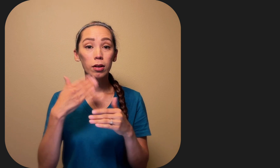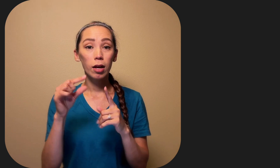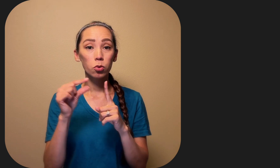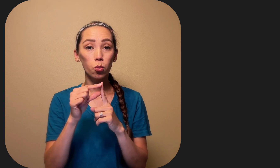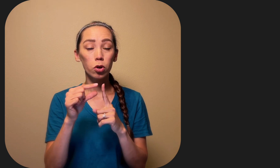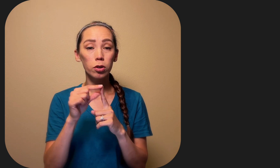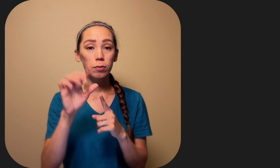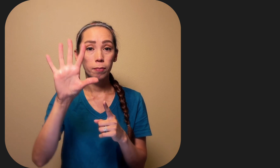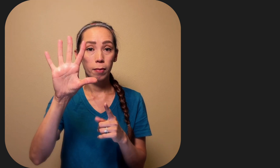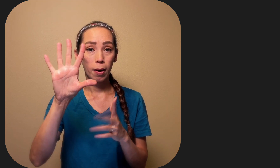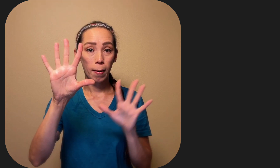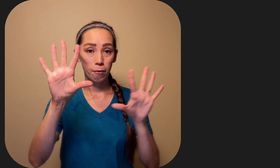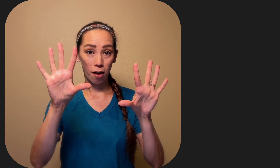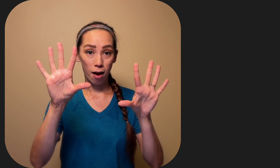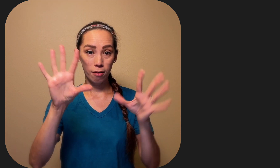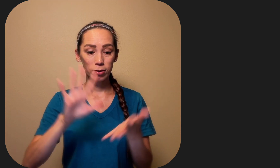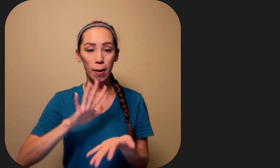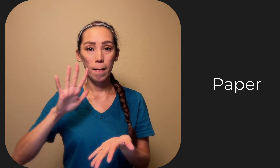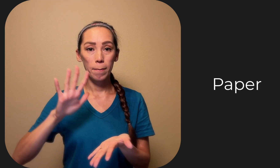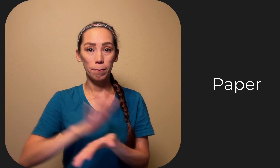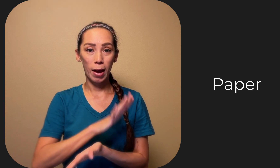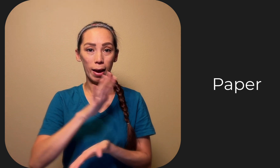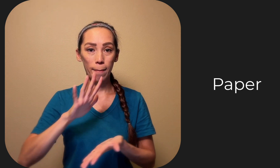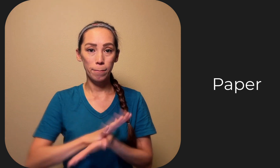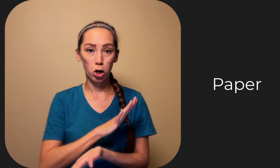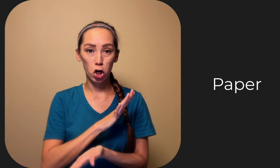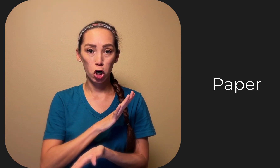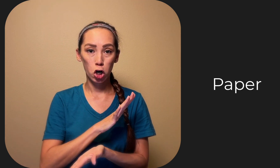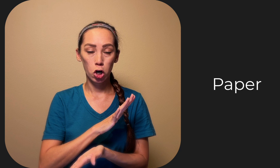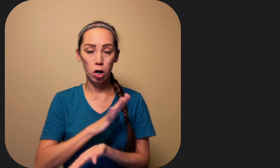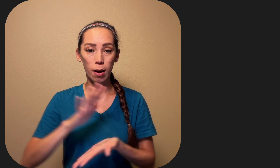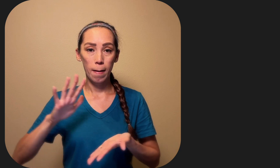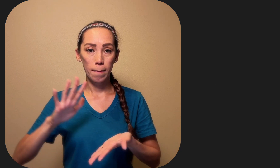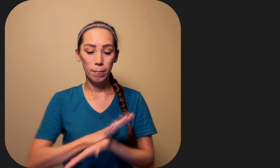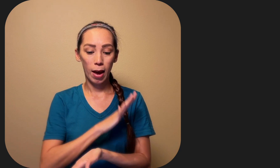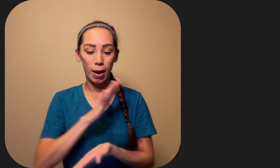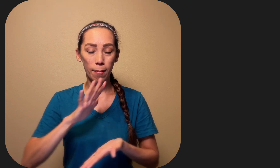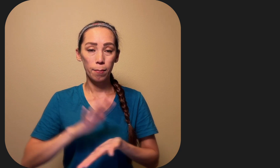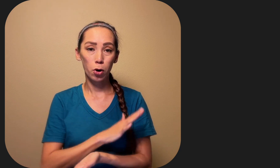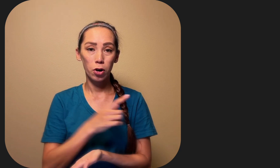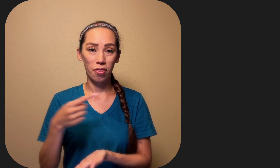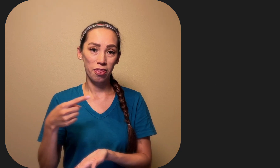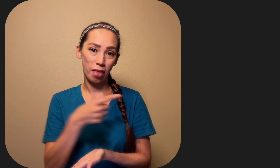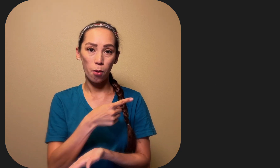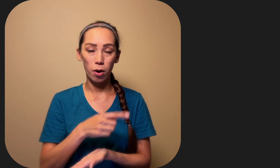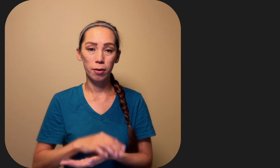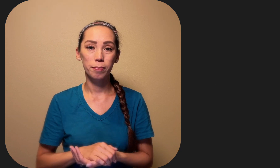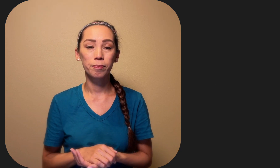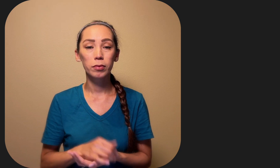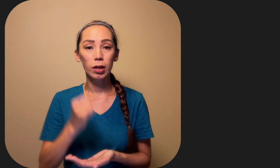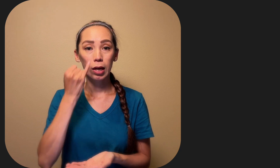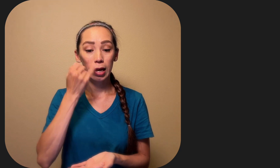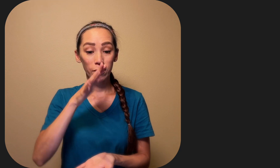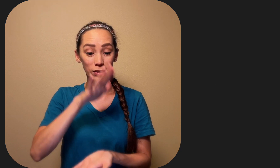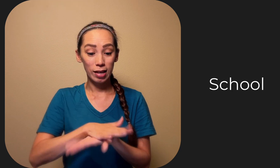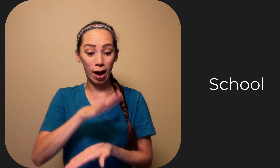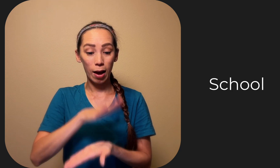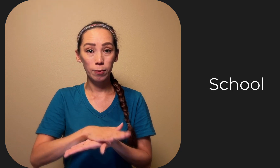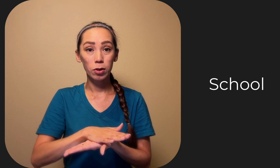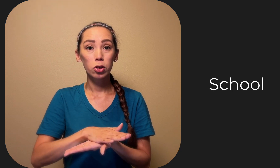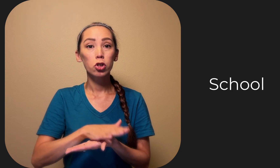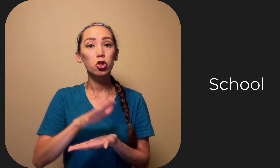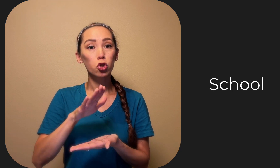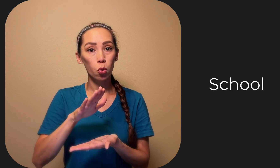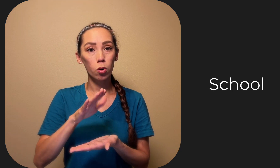Next word is paper. Take your fives, paper. You would go to the side. If you tap down,